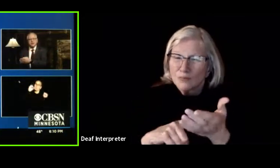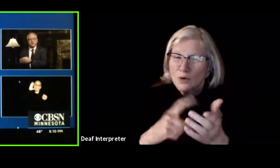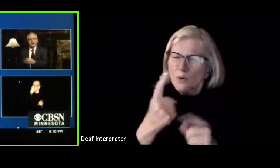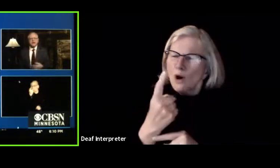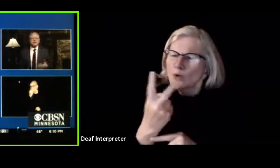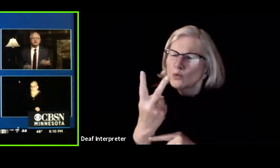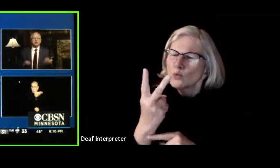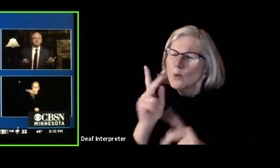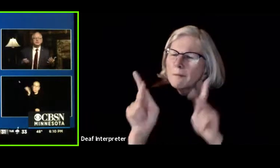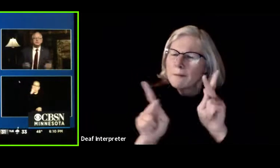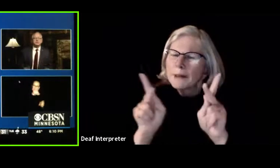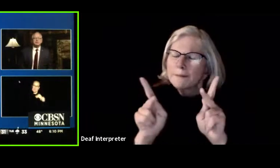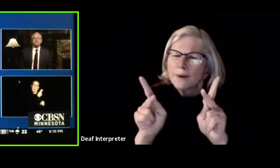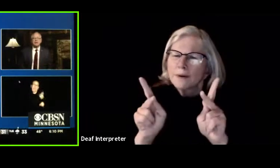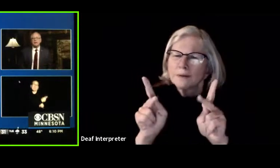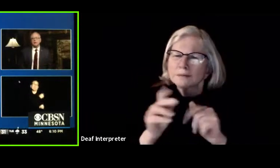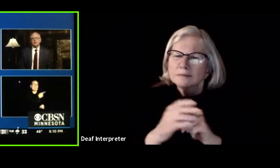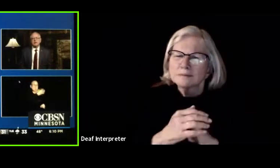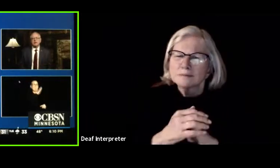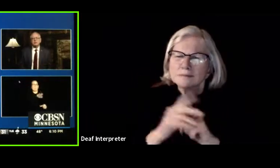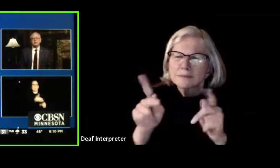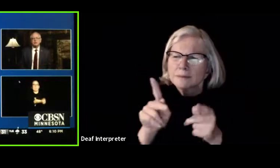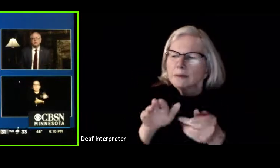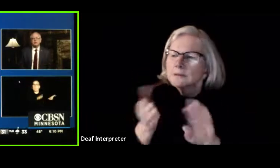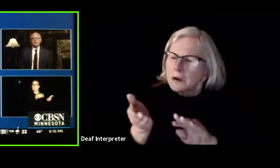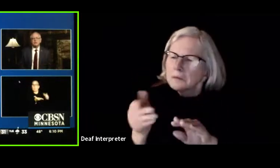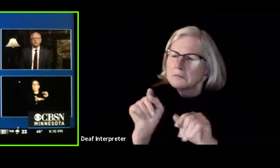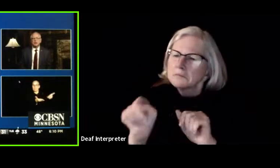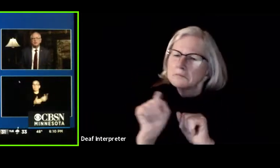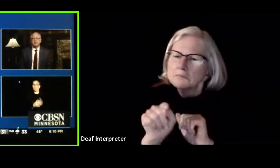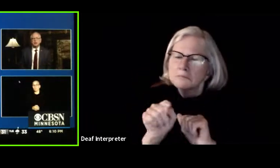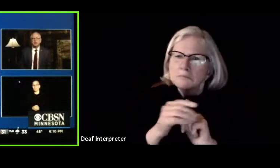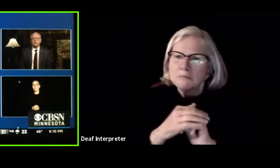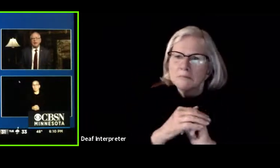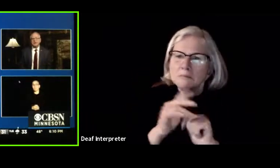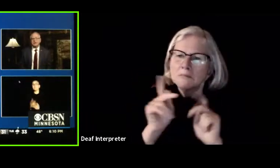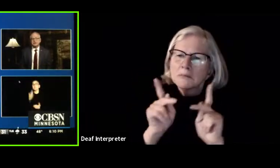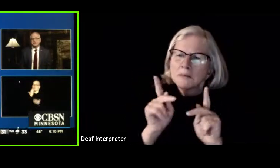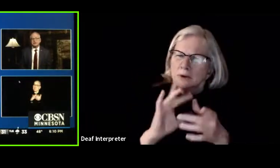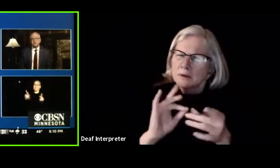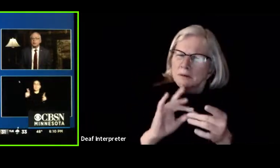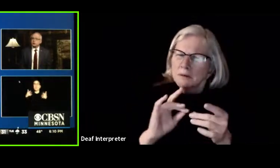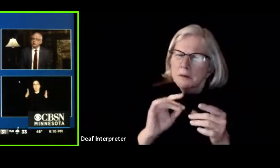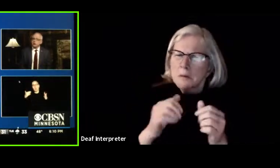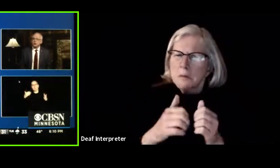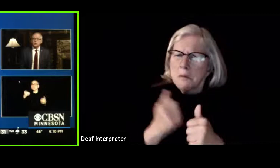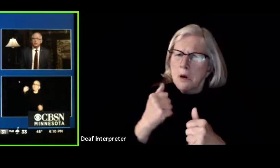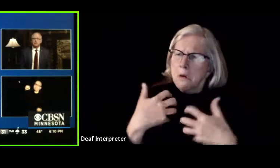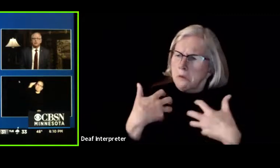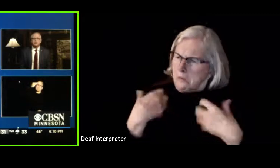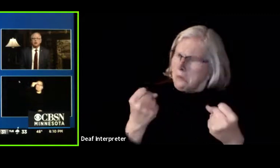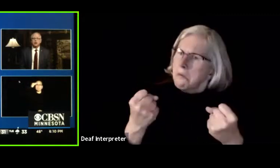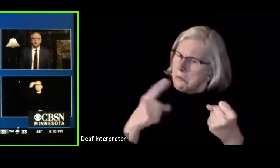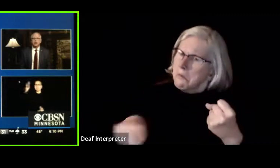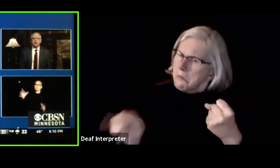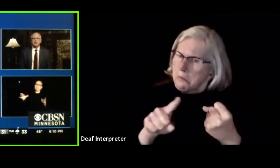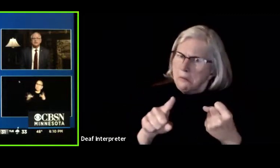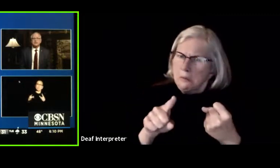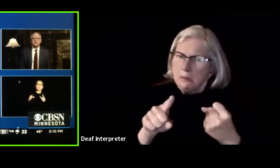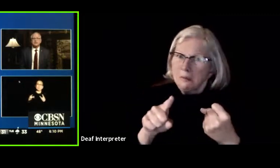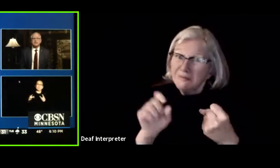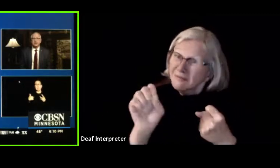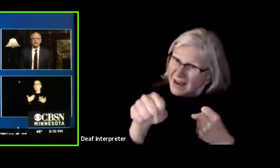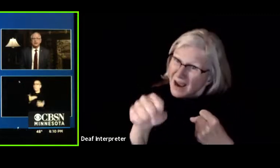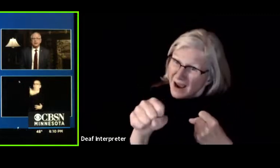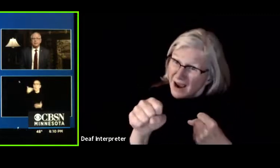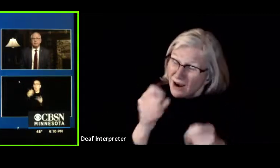that would die. So when some people say, well, the vast majority of folks recover, that's true. What we don't know is the long-lasting